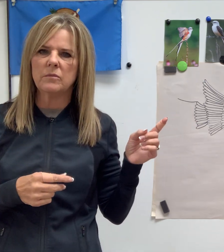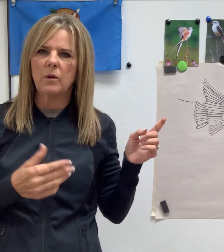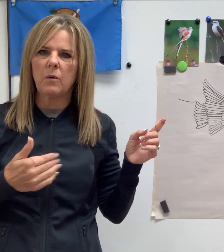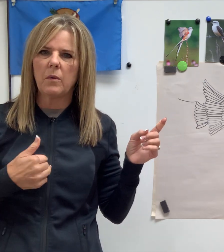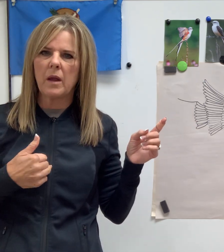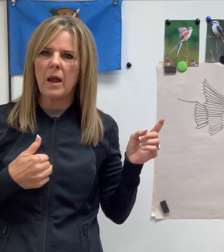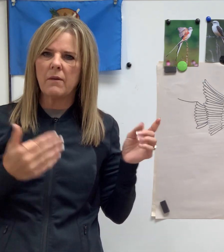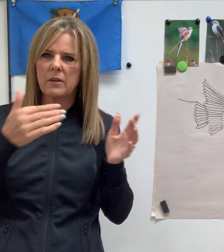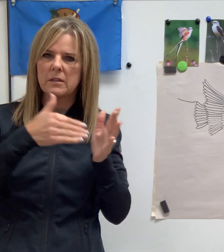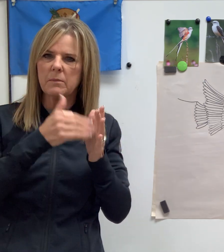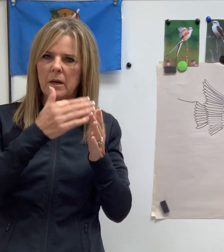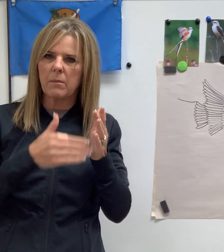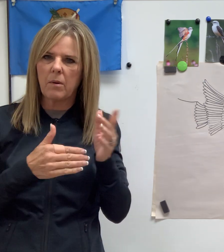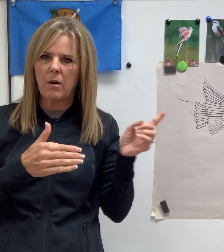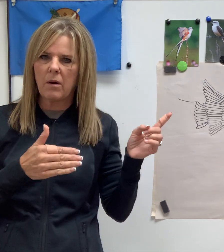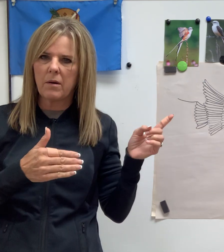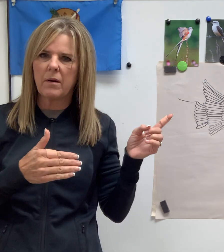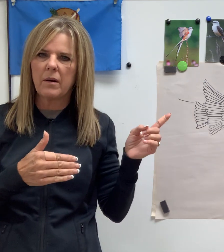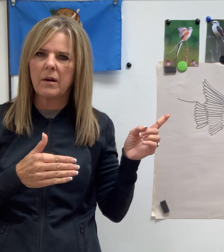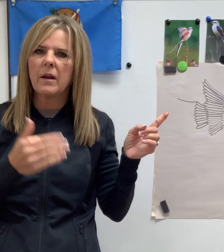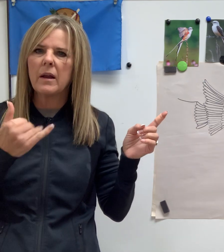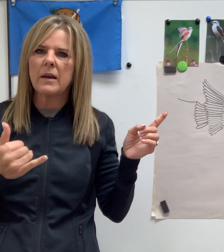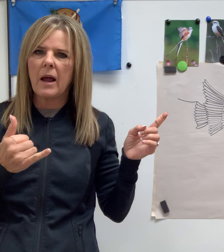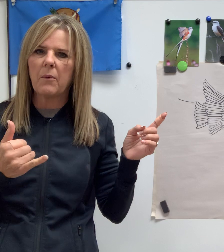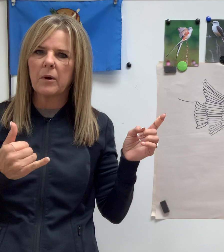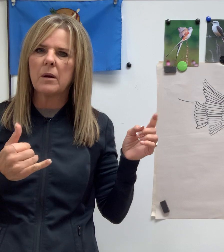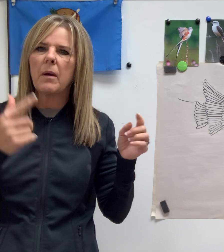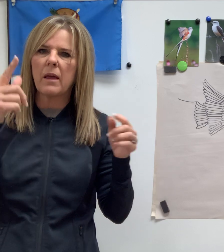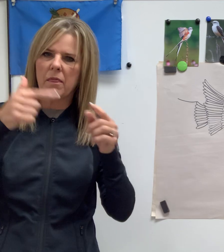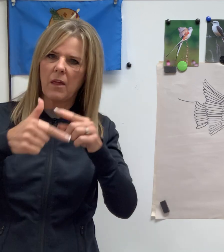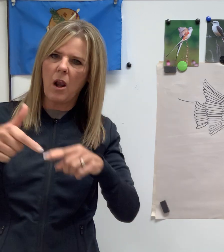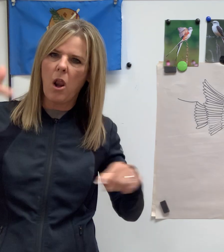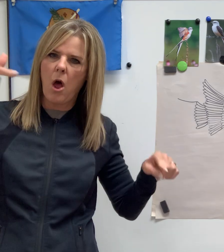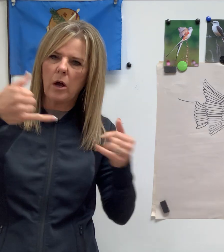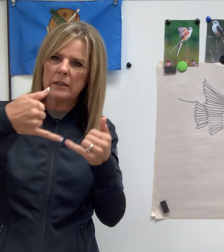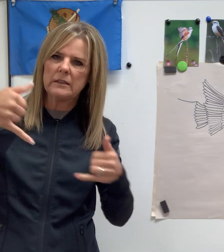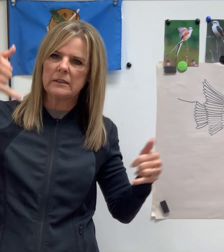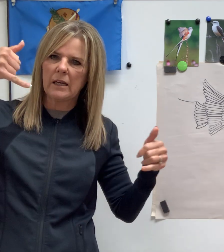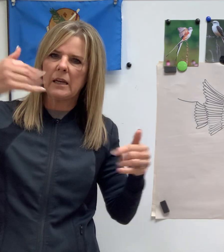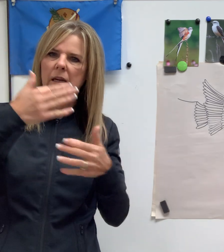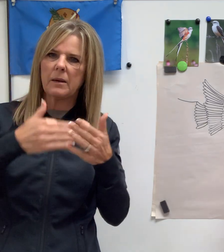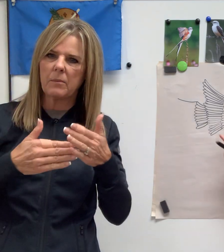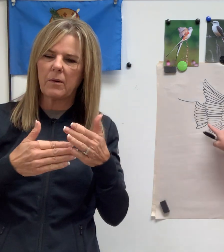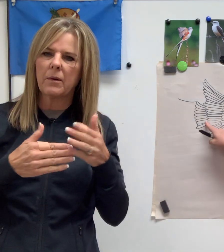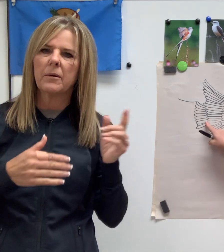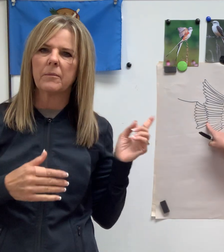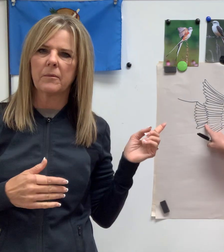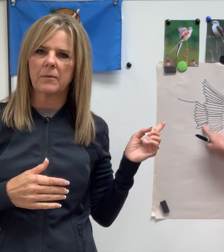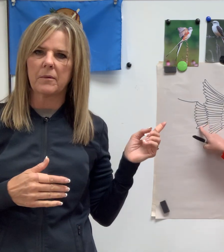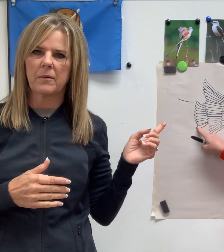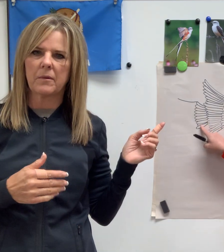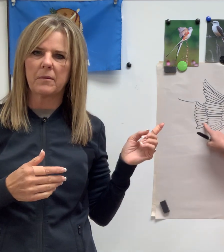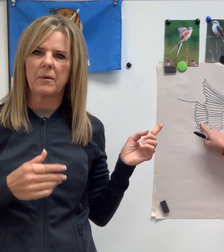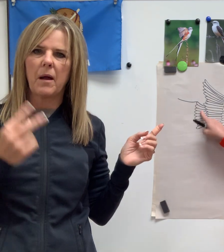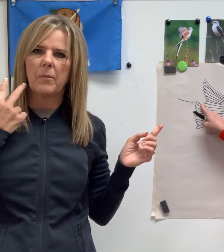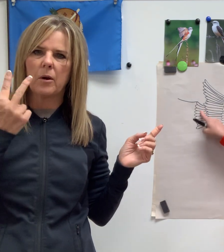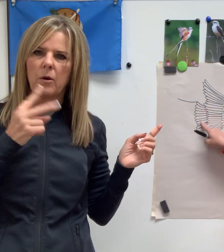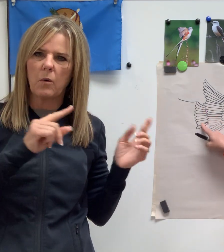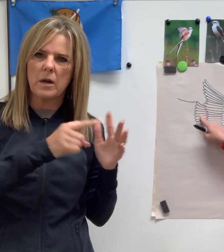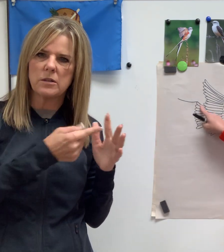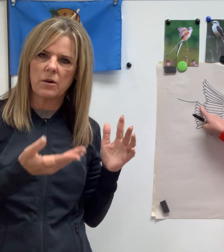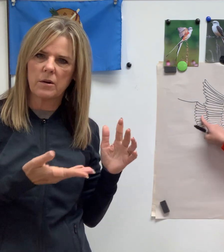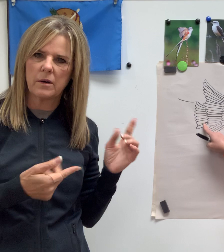got this middle section going on. Now we're gonna make the longest, skinniest section. So I'm gonna look where I